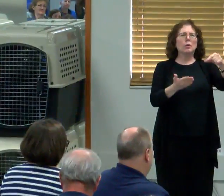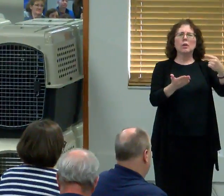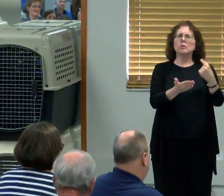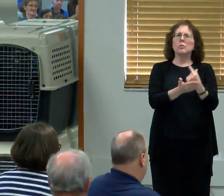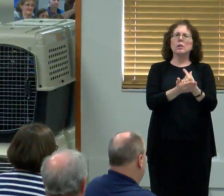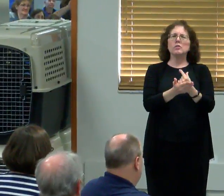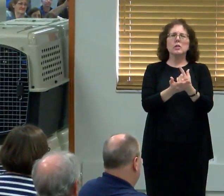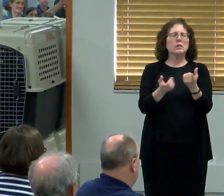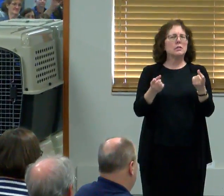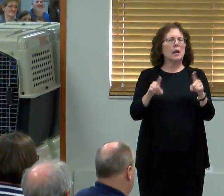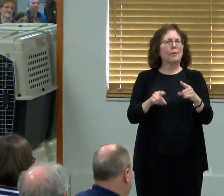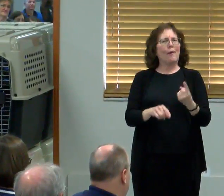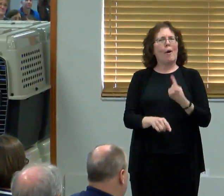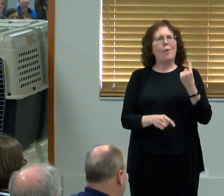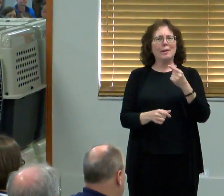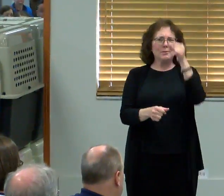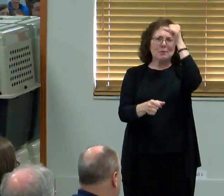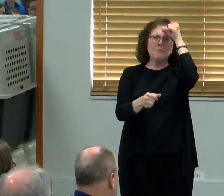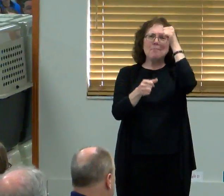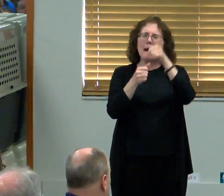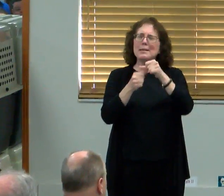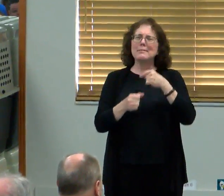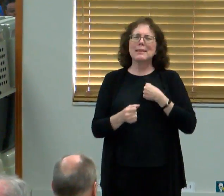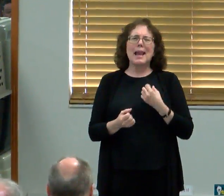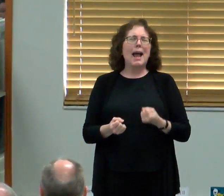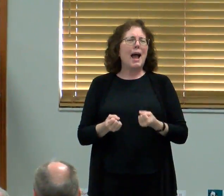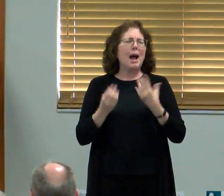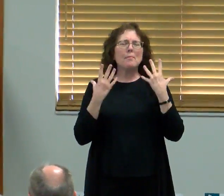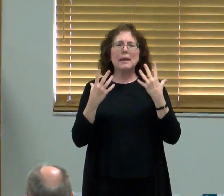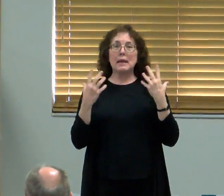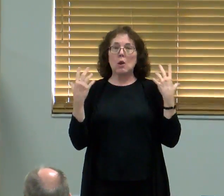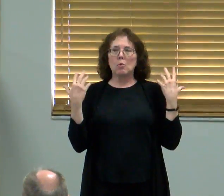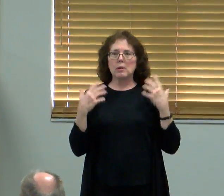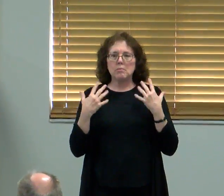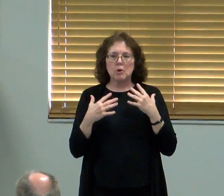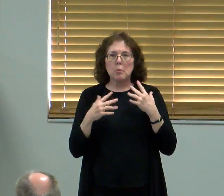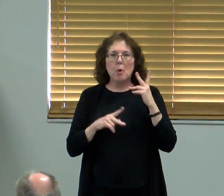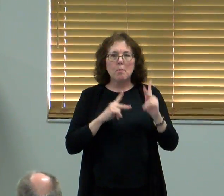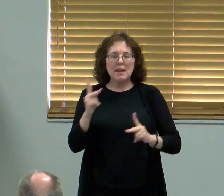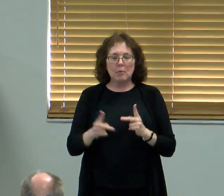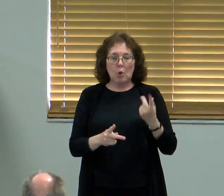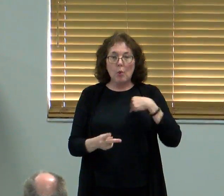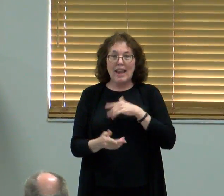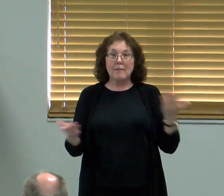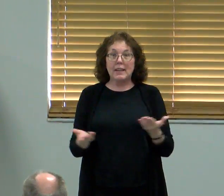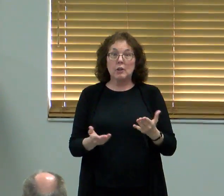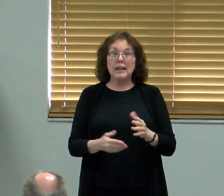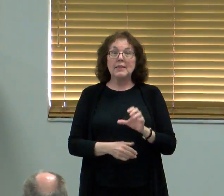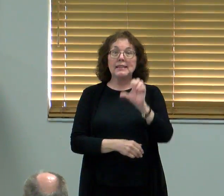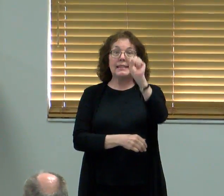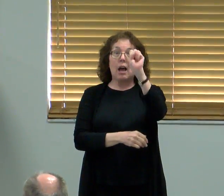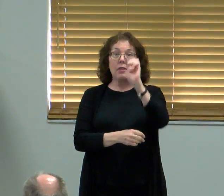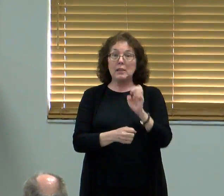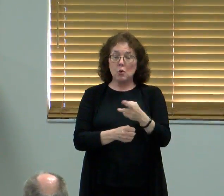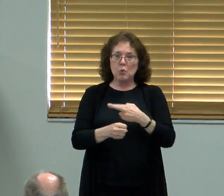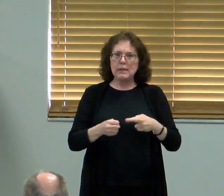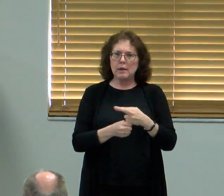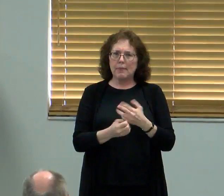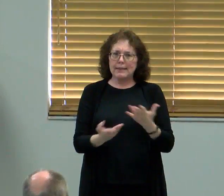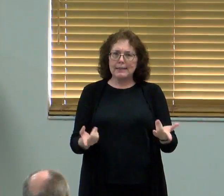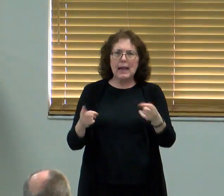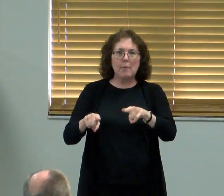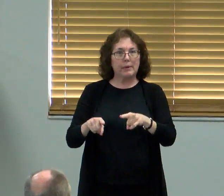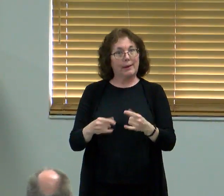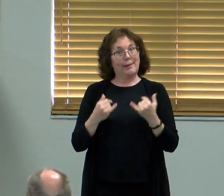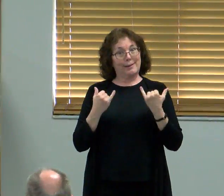Graduation ceremonies always remind me how many remarkable people we have at the Southeast region who make these things happen.